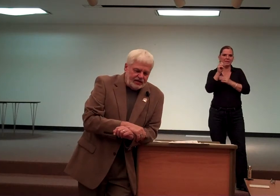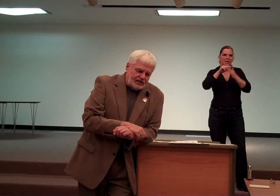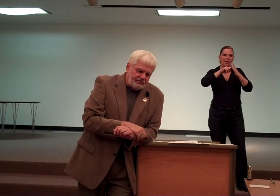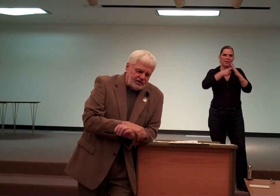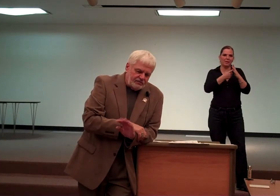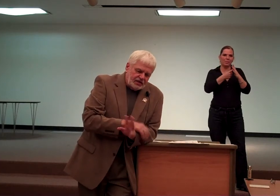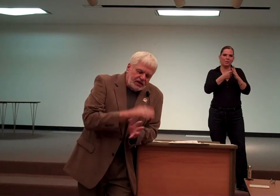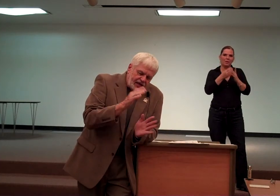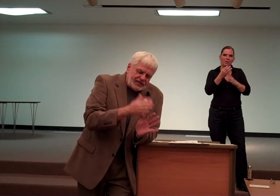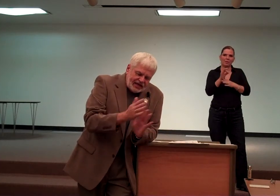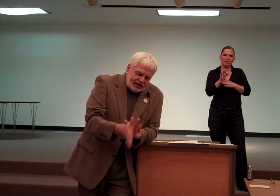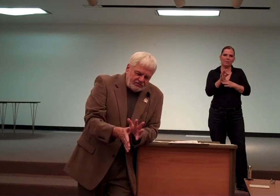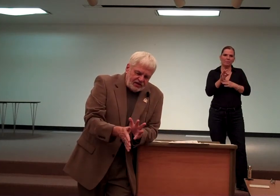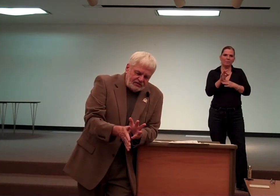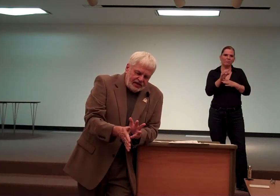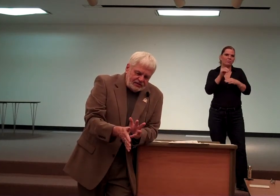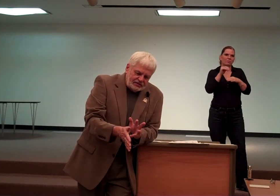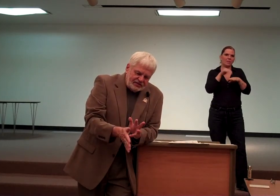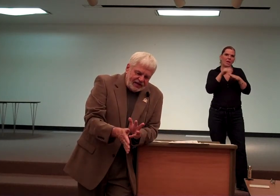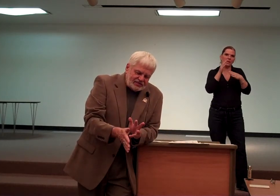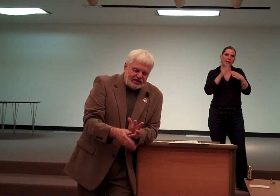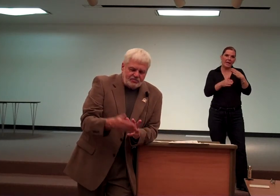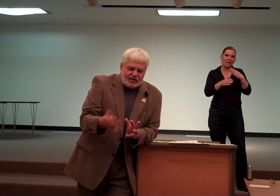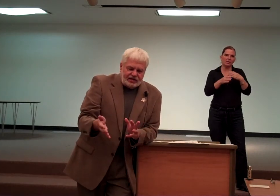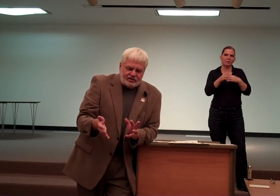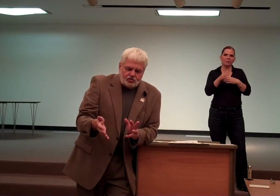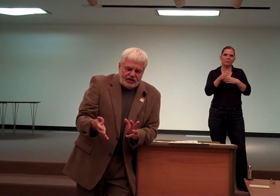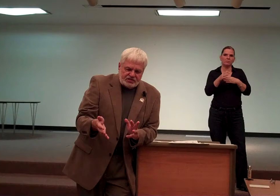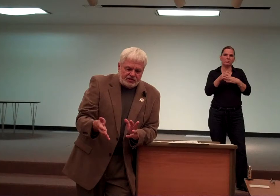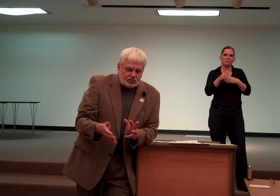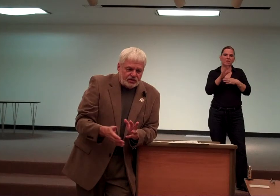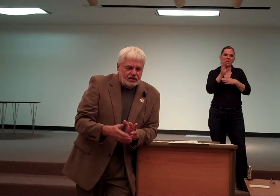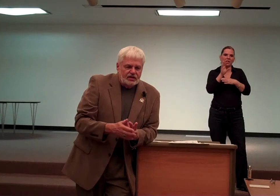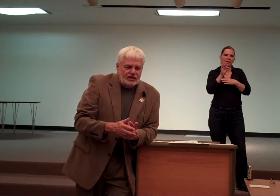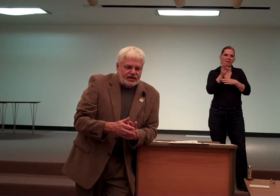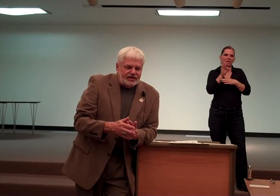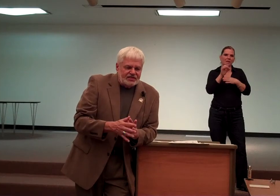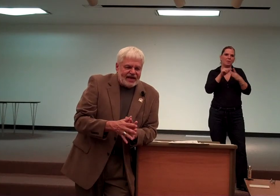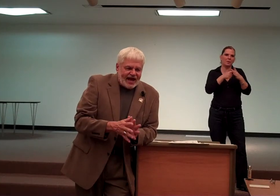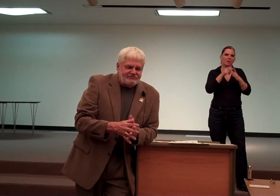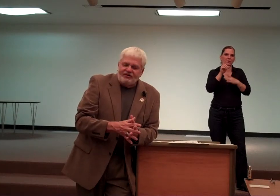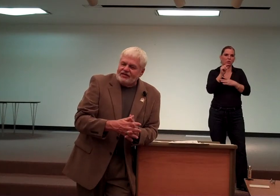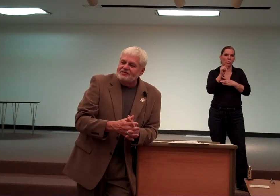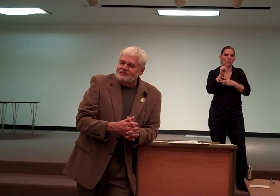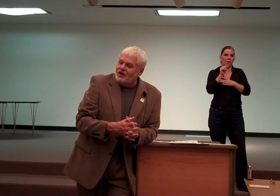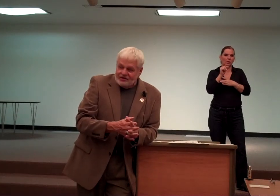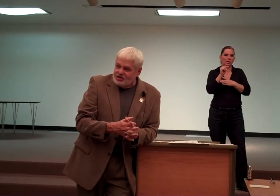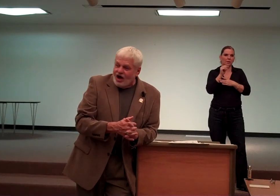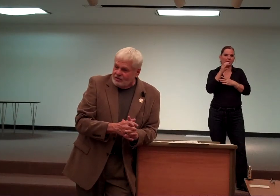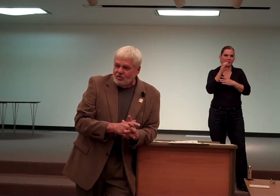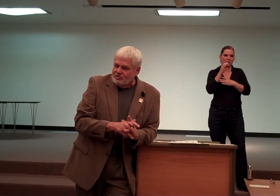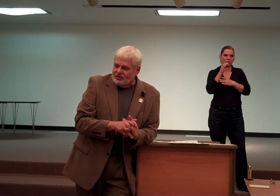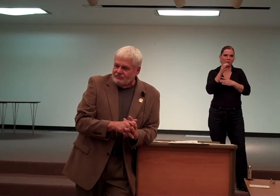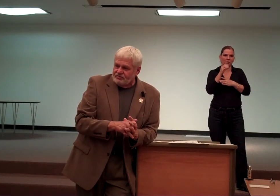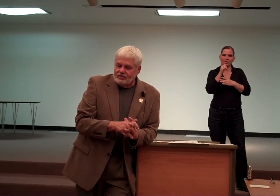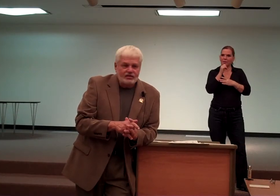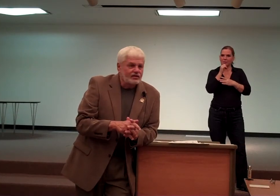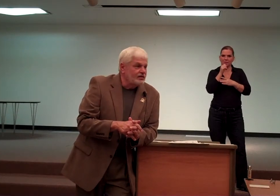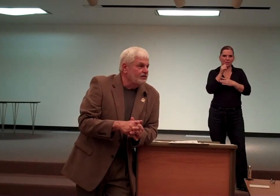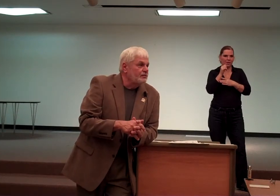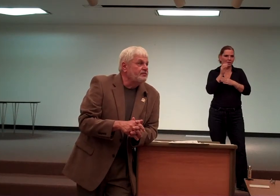the end of the 19th, beginning of the 20th century, is the advent, not of the